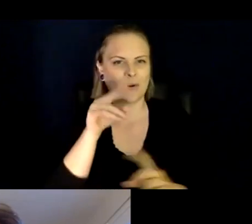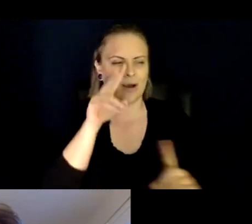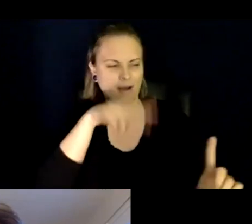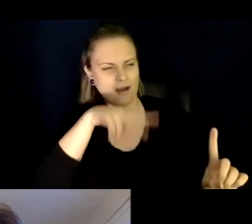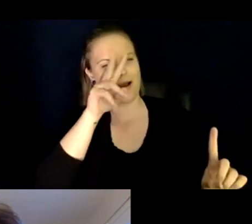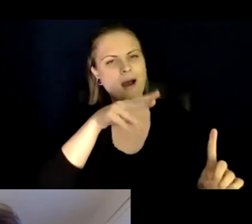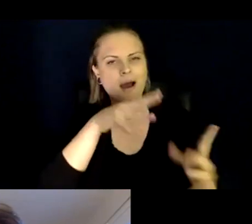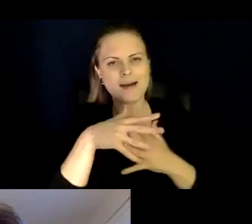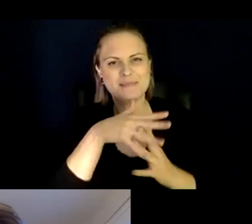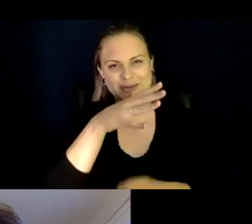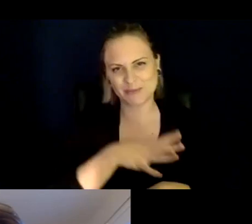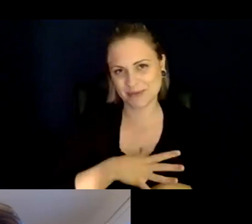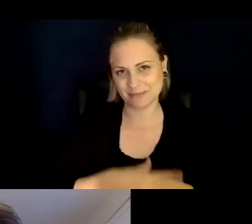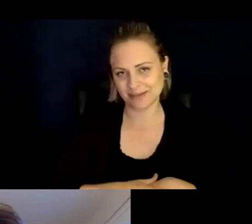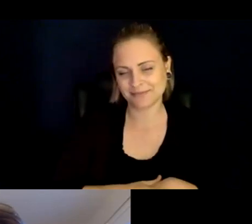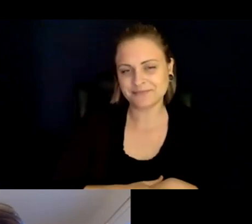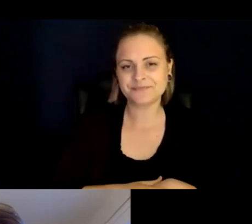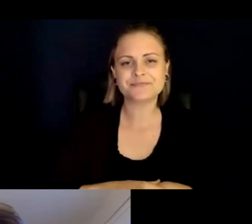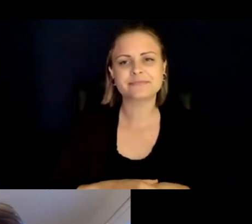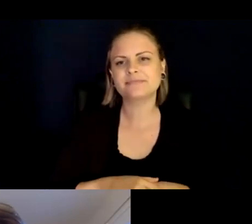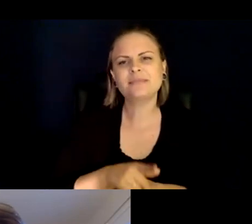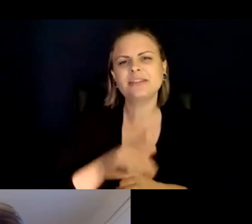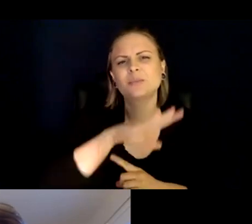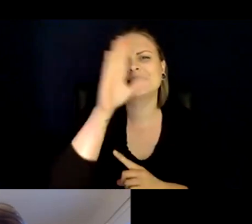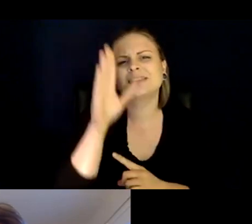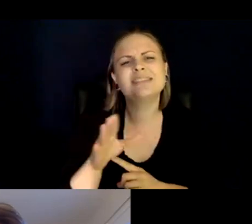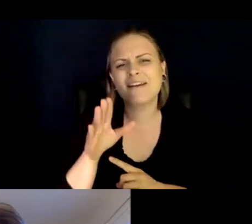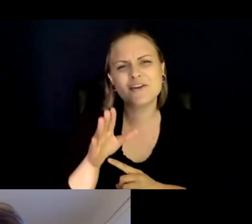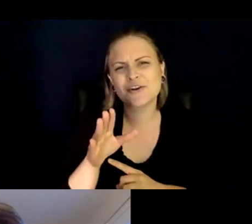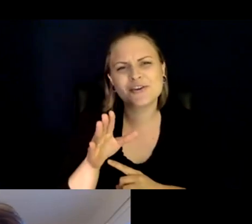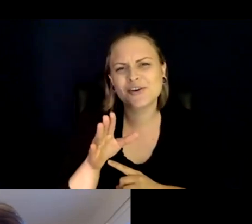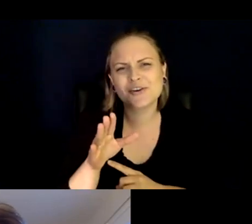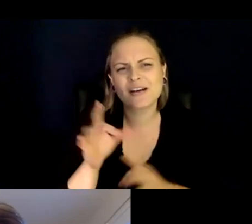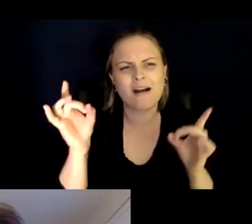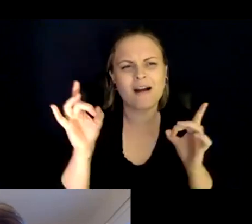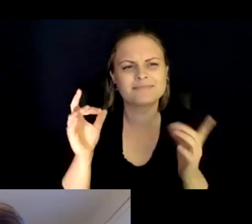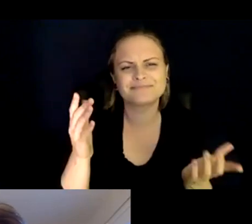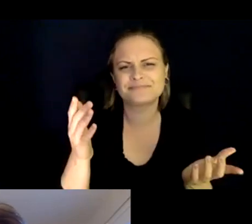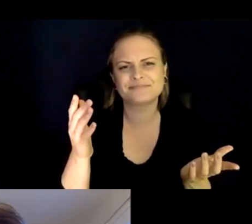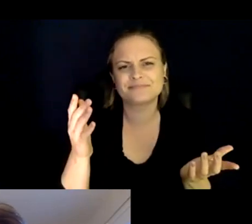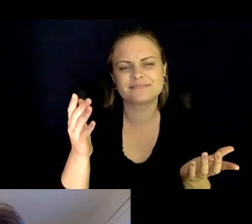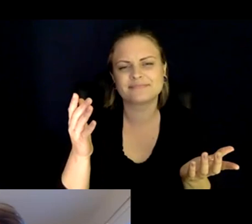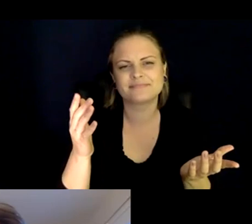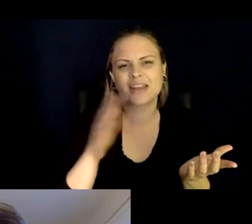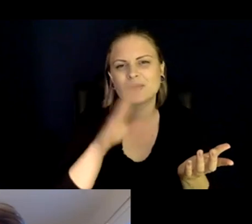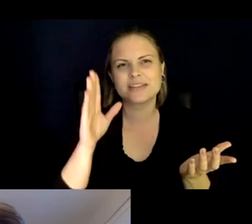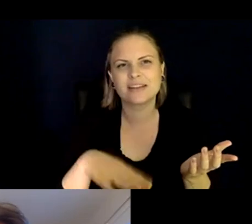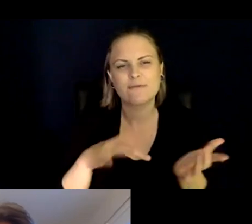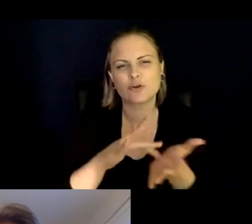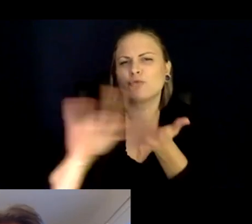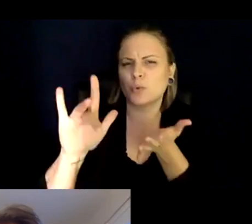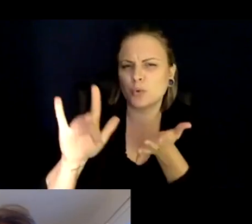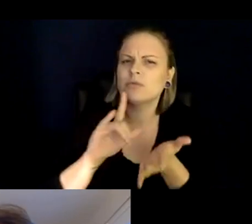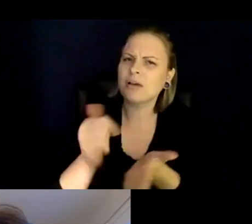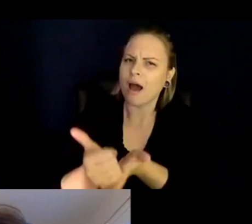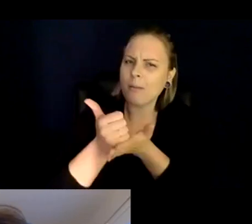American women. And there was never anything untoward. In fact, there was something very healthful. One year they